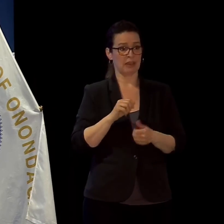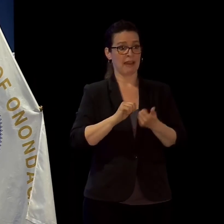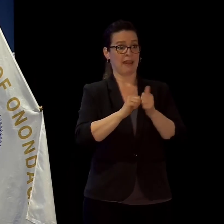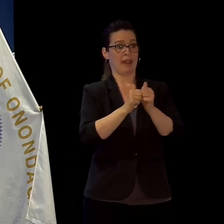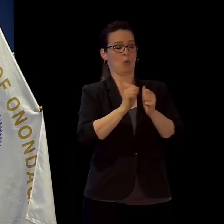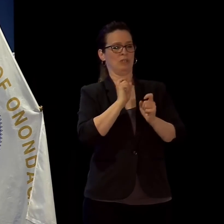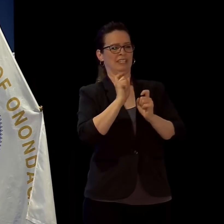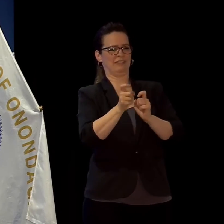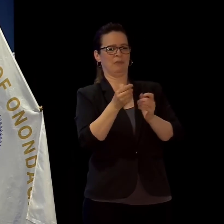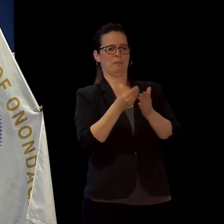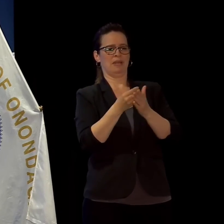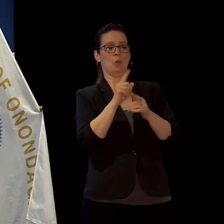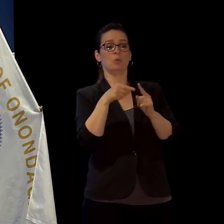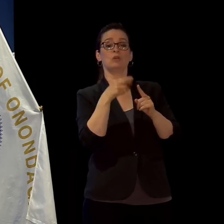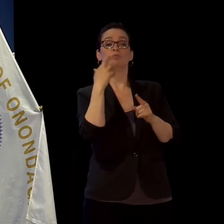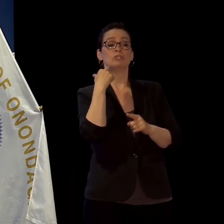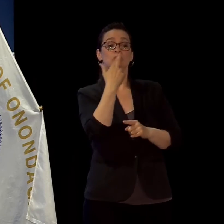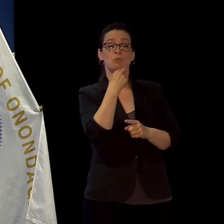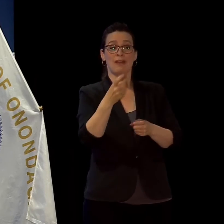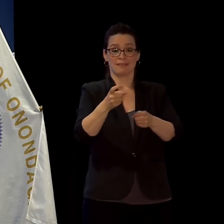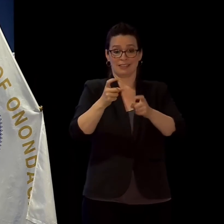and the unique number. So